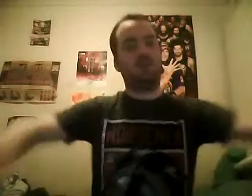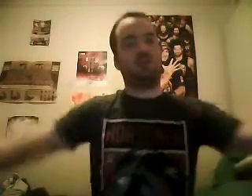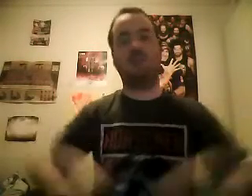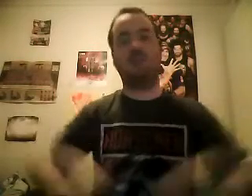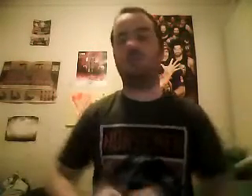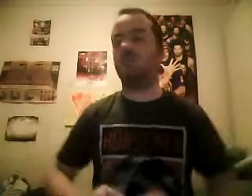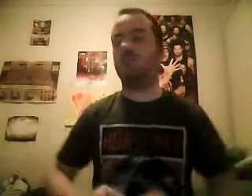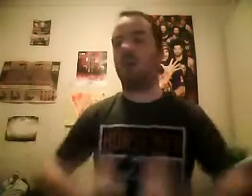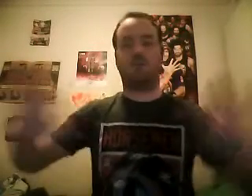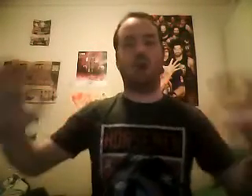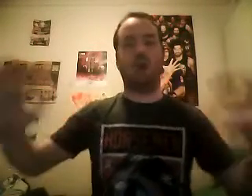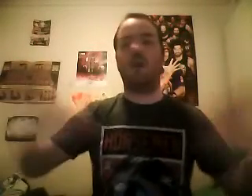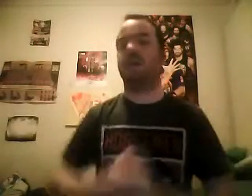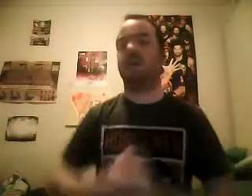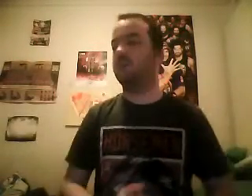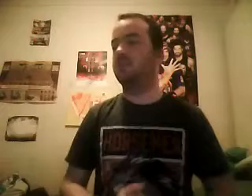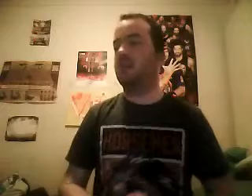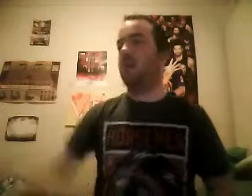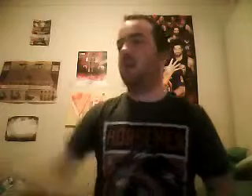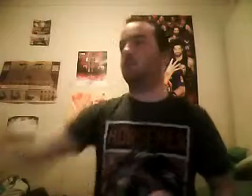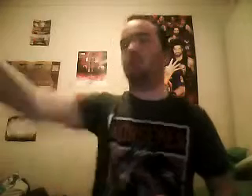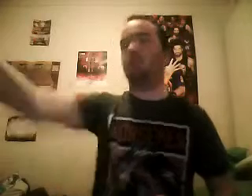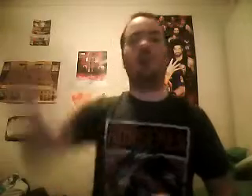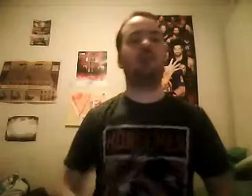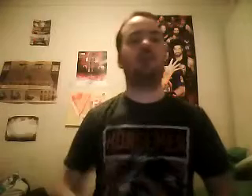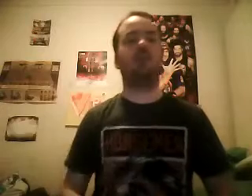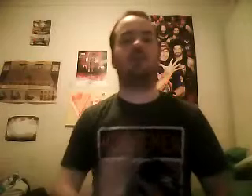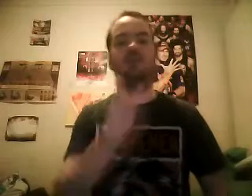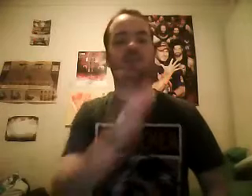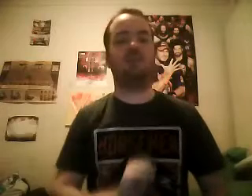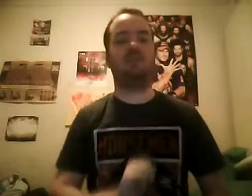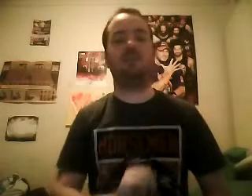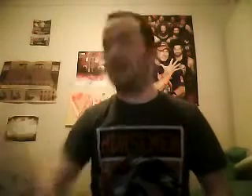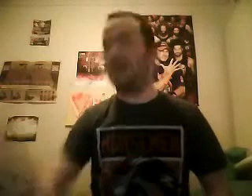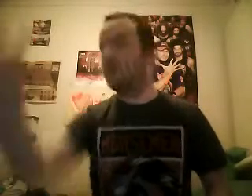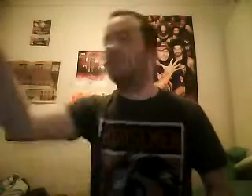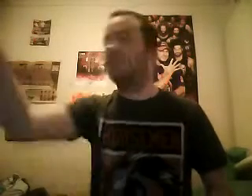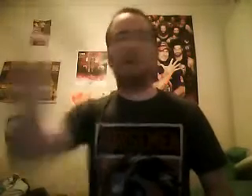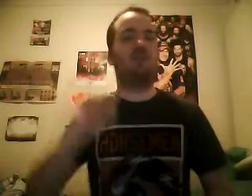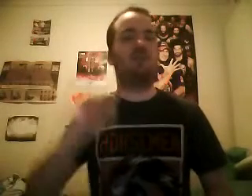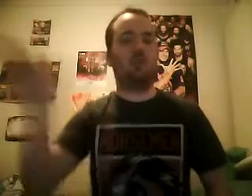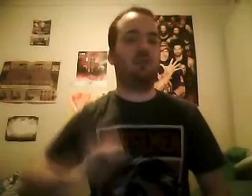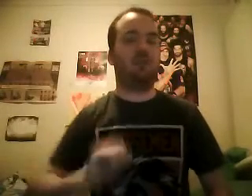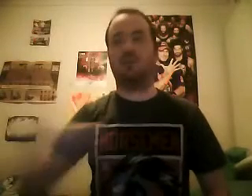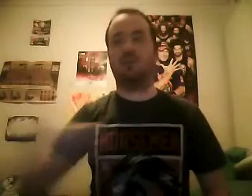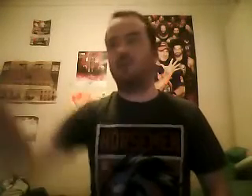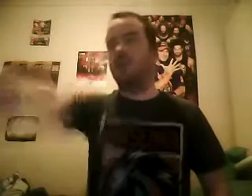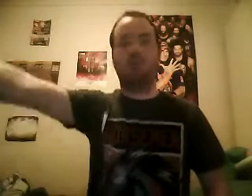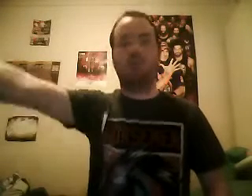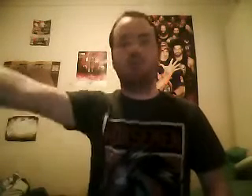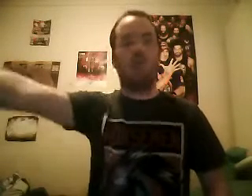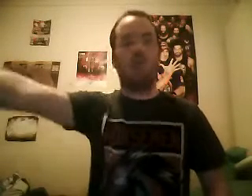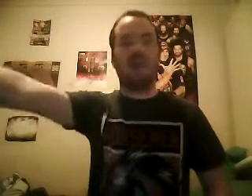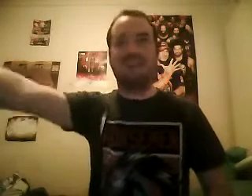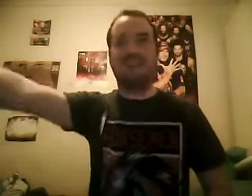just have these two guys go at it. Stomping Grounds, Vince McMahon. WWE Stomping Grounds. You don't want Aleister